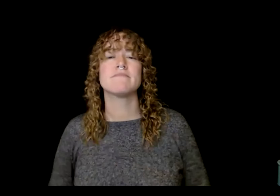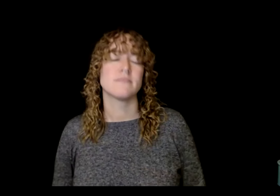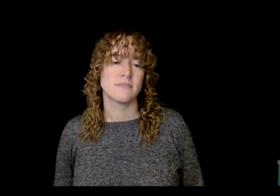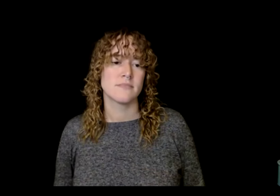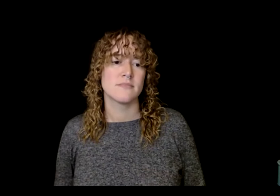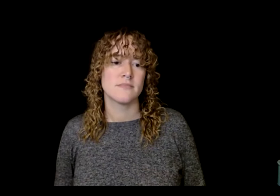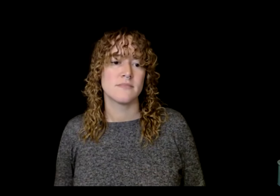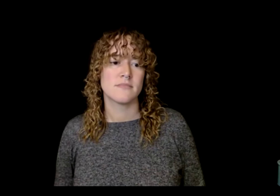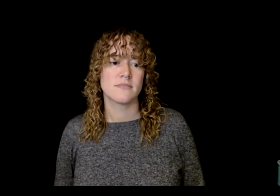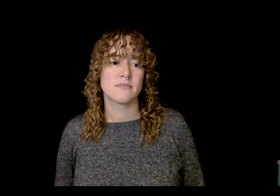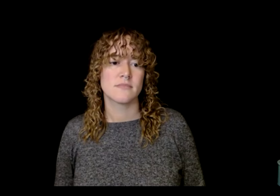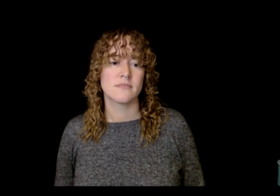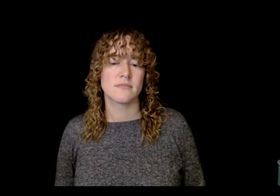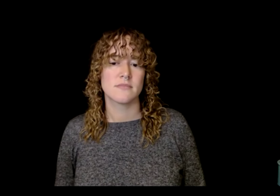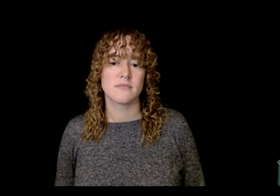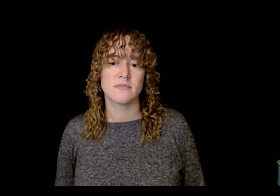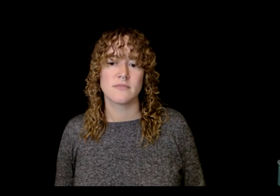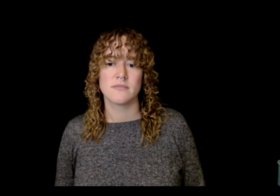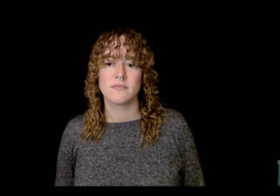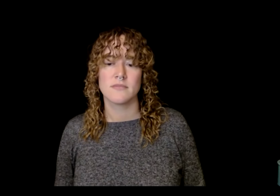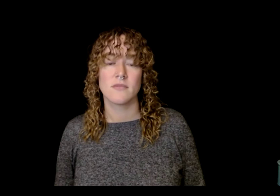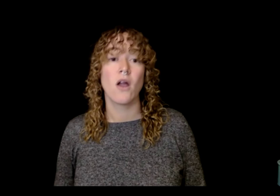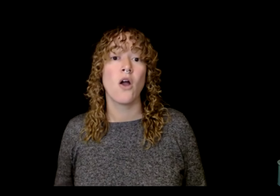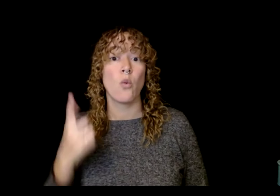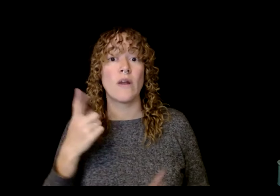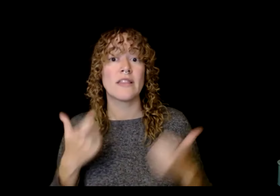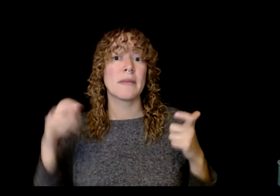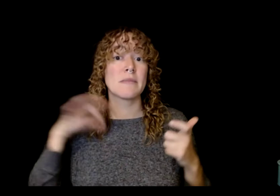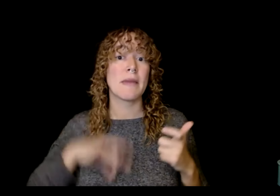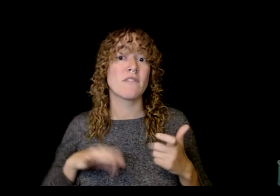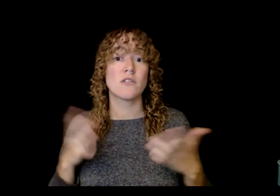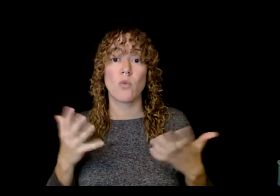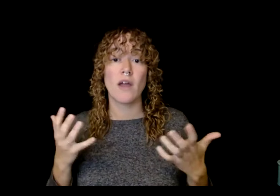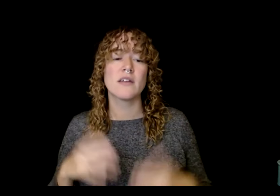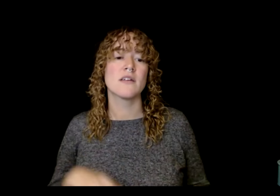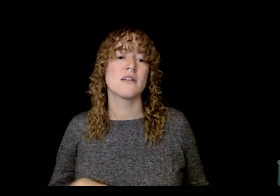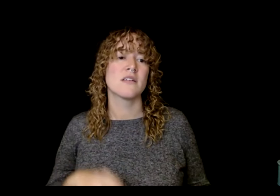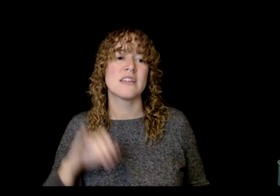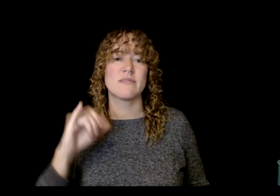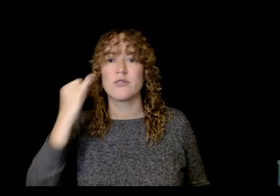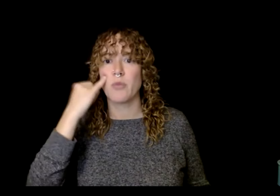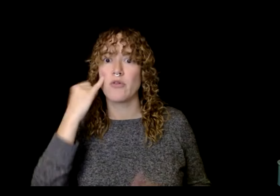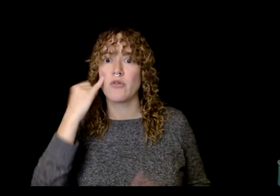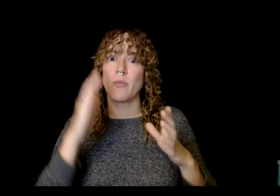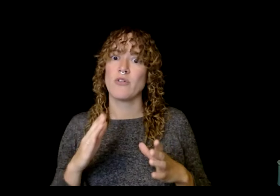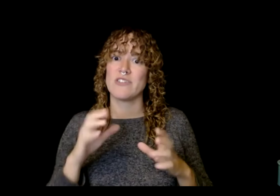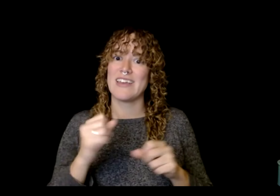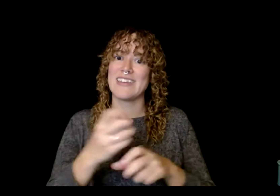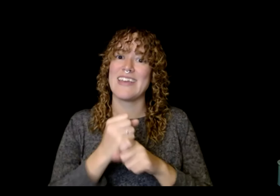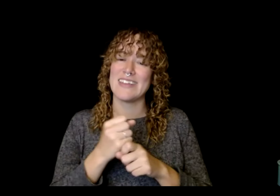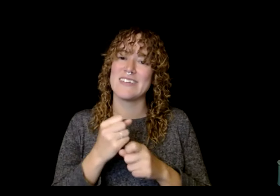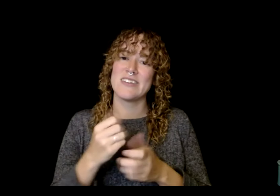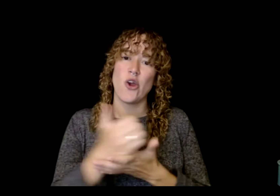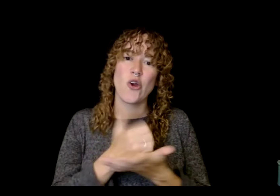biggest benefits is that for people that are eligible for things like the Earned Income Tax Credit, childcare